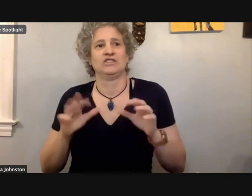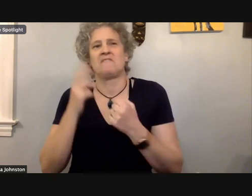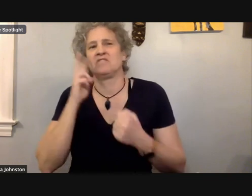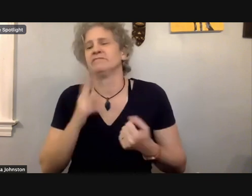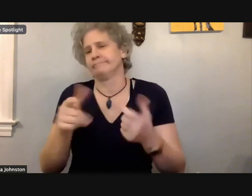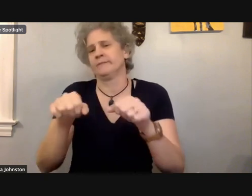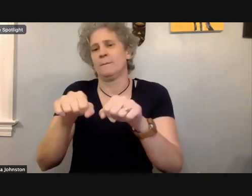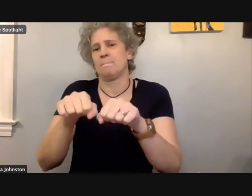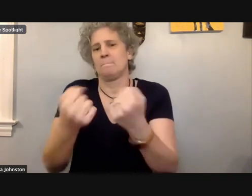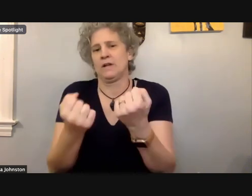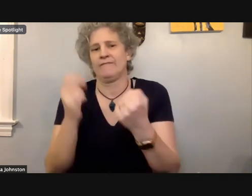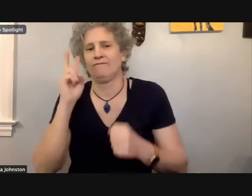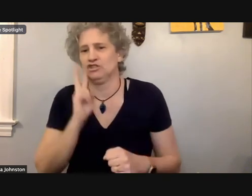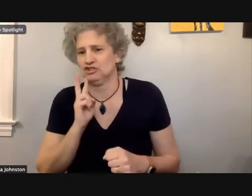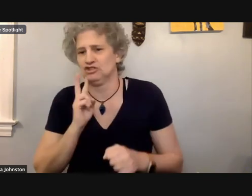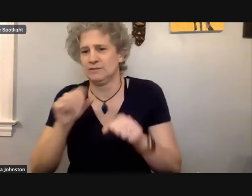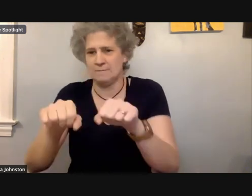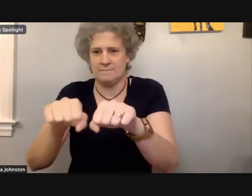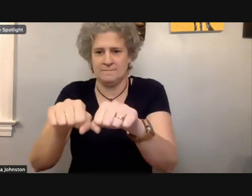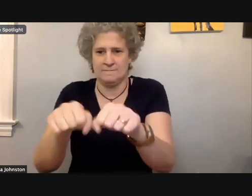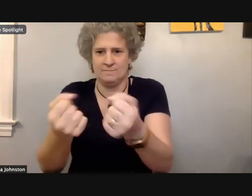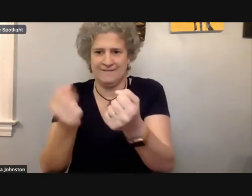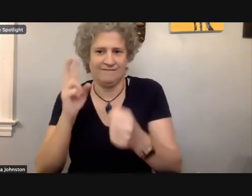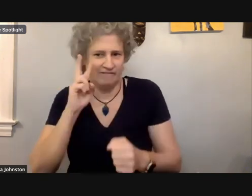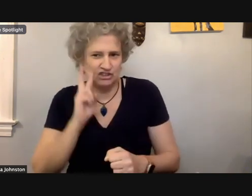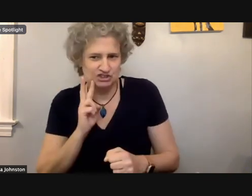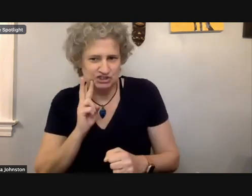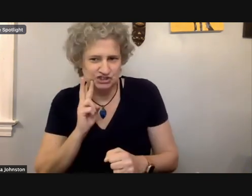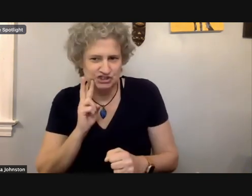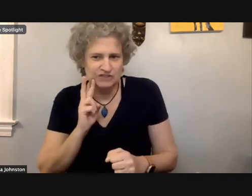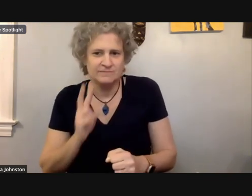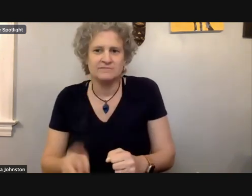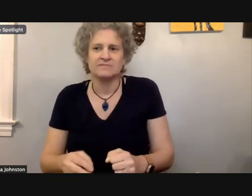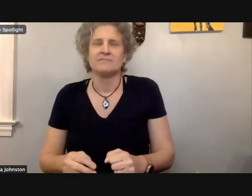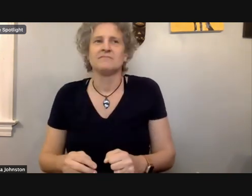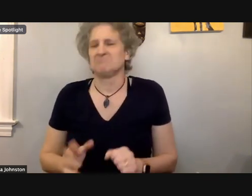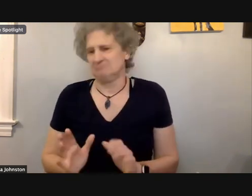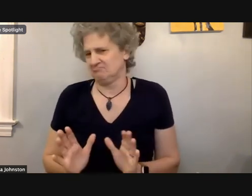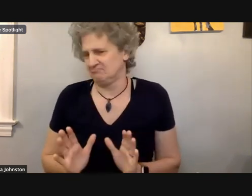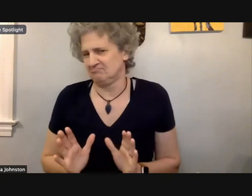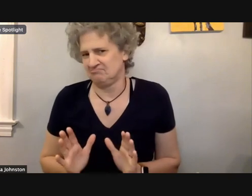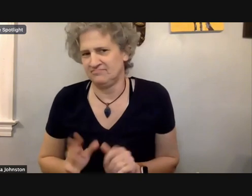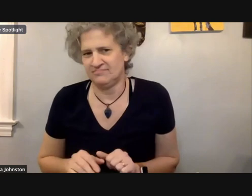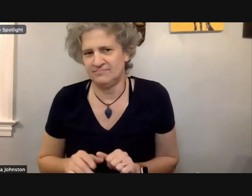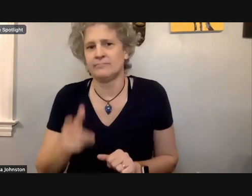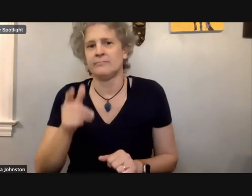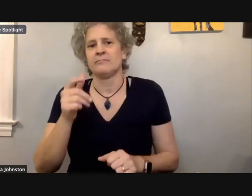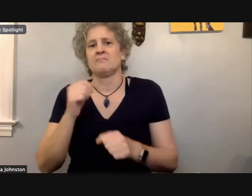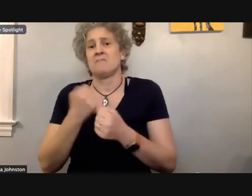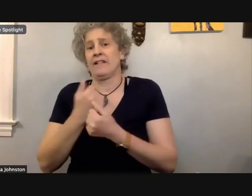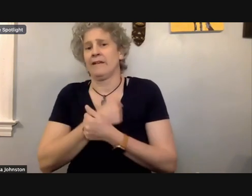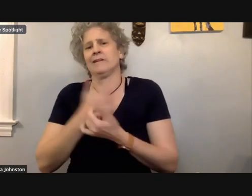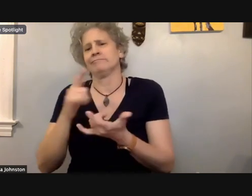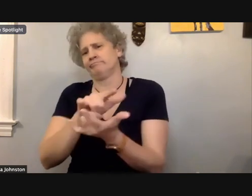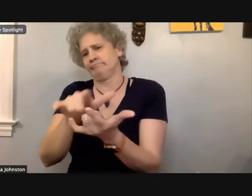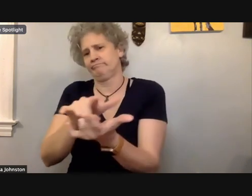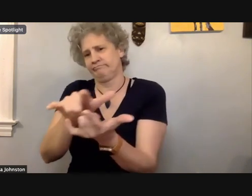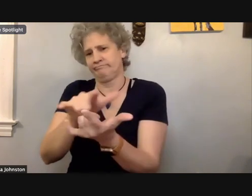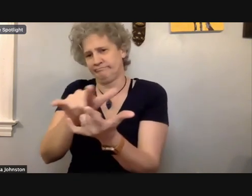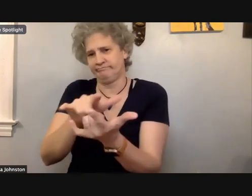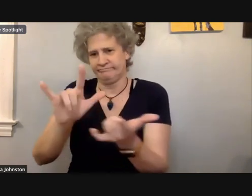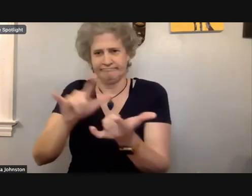I'm kind of thinking to myself here. Yeah. So lose one's virginity. I remember